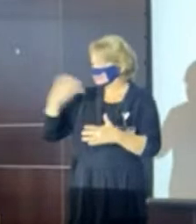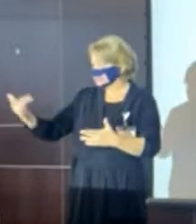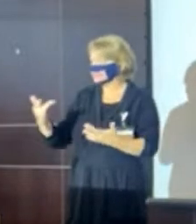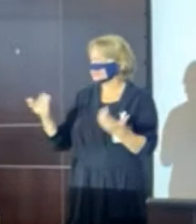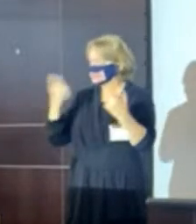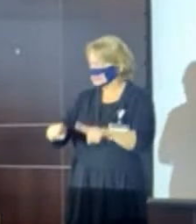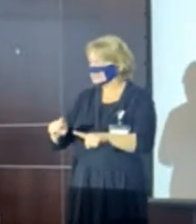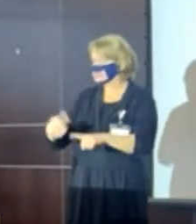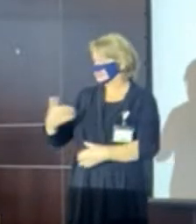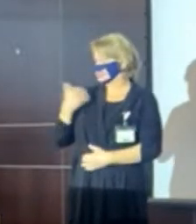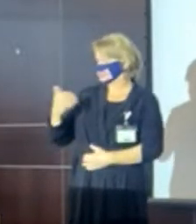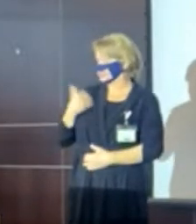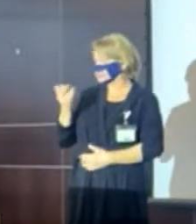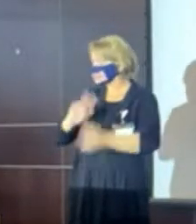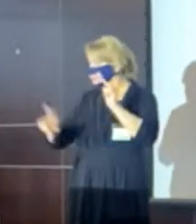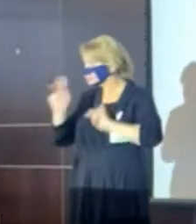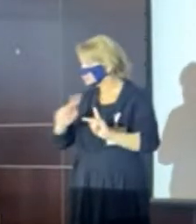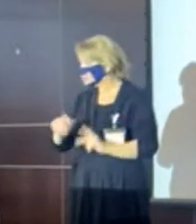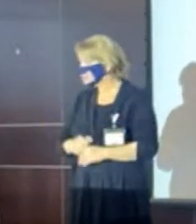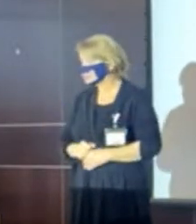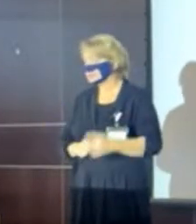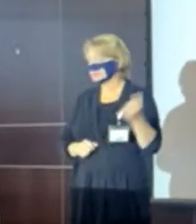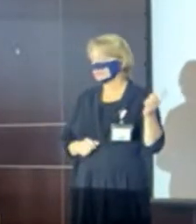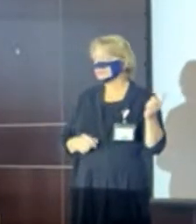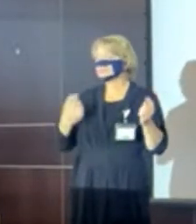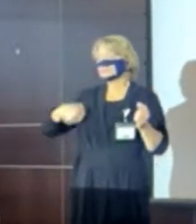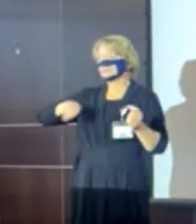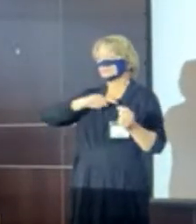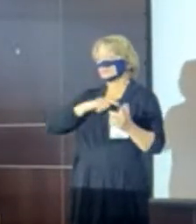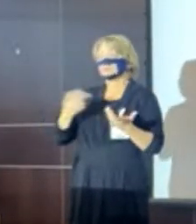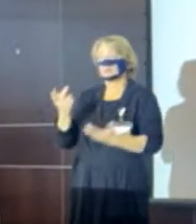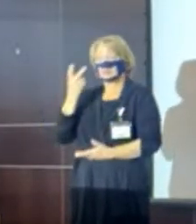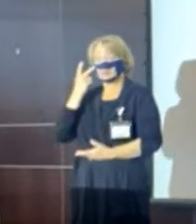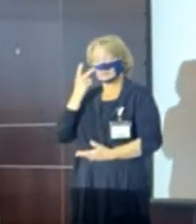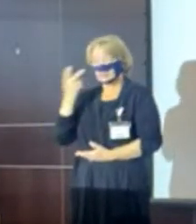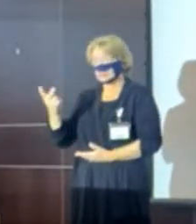are definitely seeing that it is our those